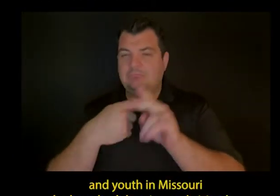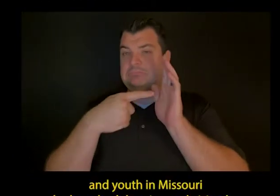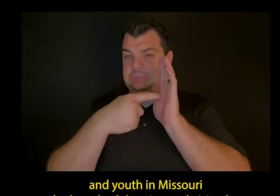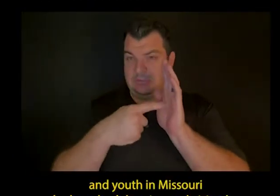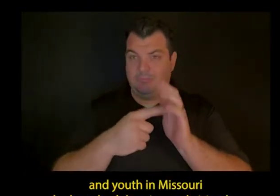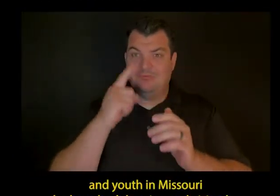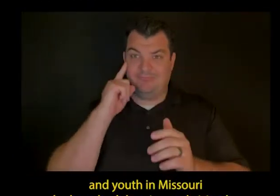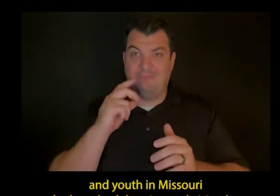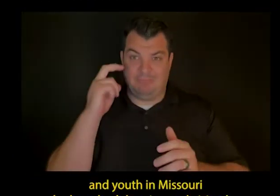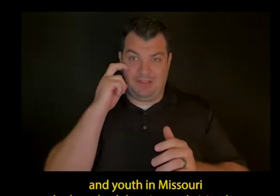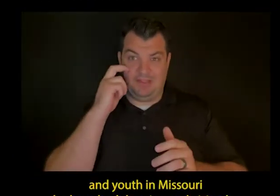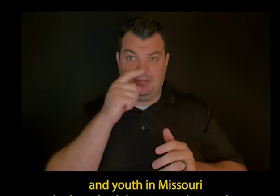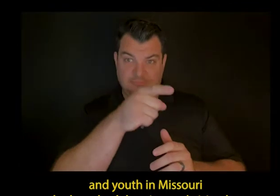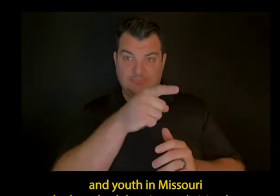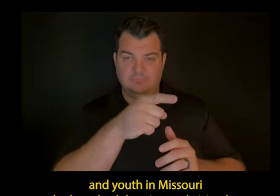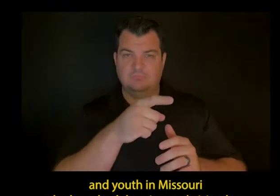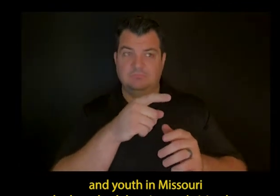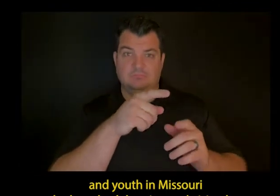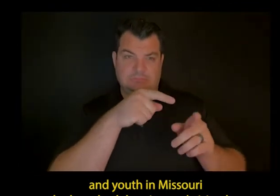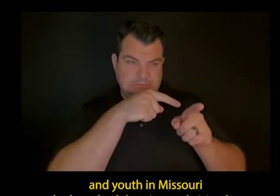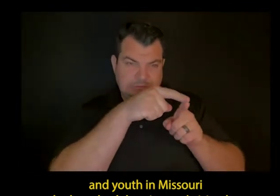youth in Missouri who have both hearing and vision loss.